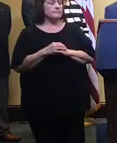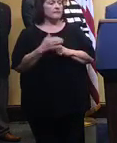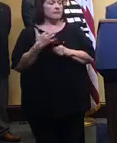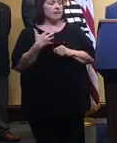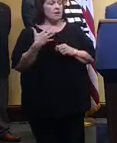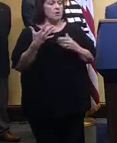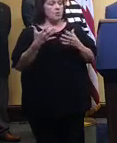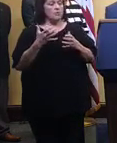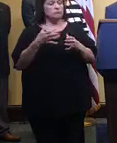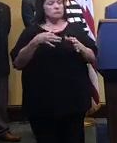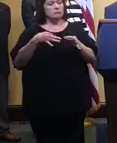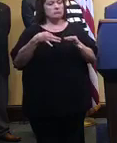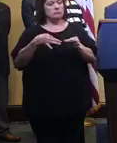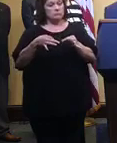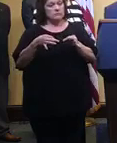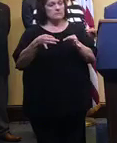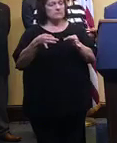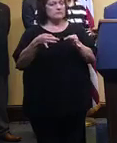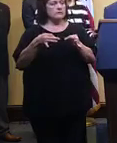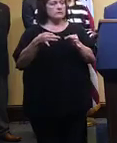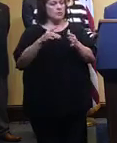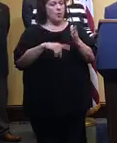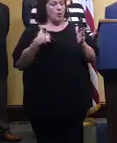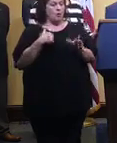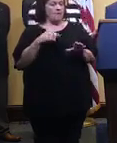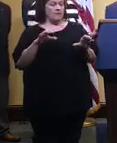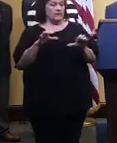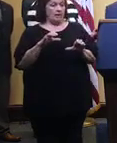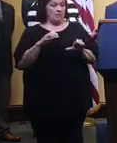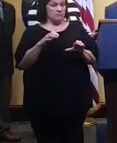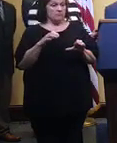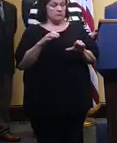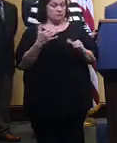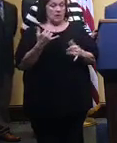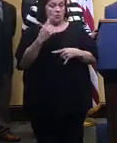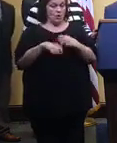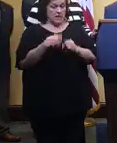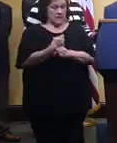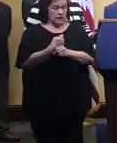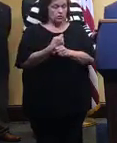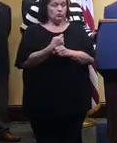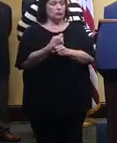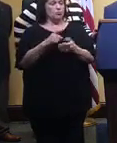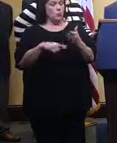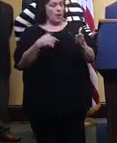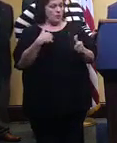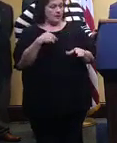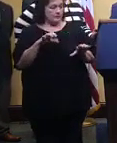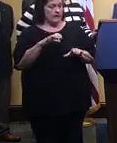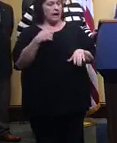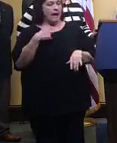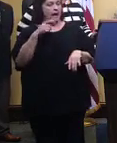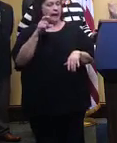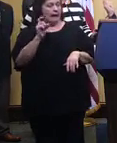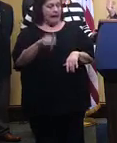to talk about what we've done maybe the past year or so in terms of accomplishments, and I have to